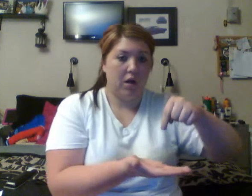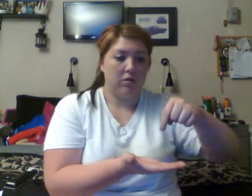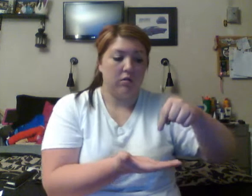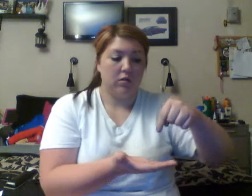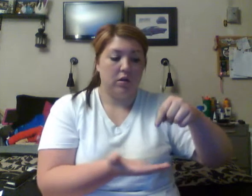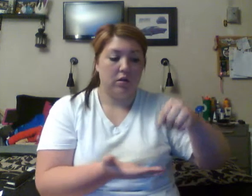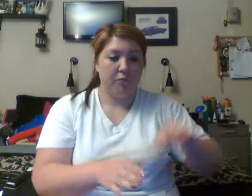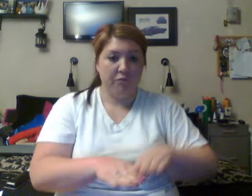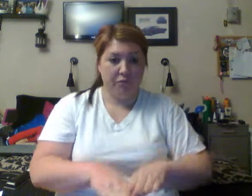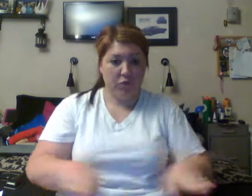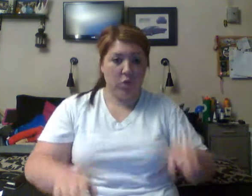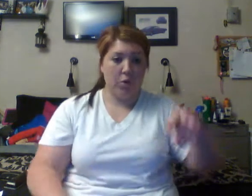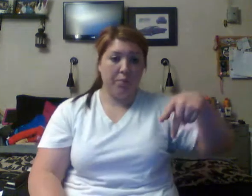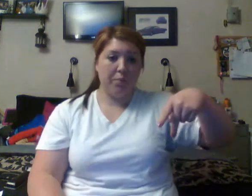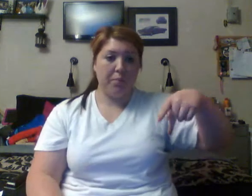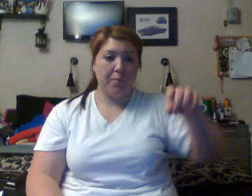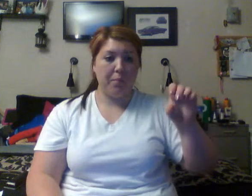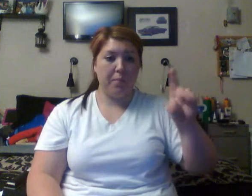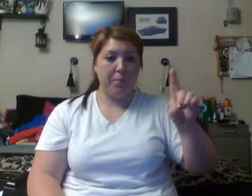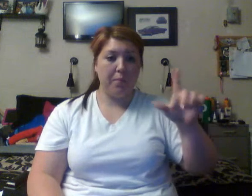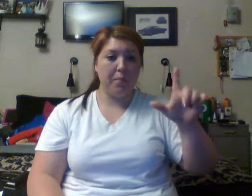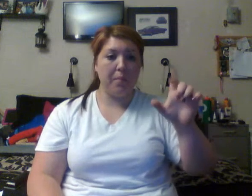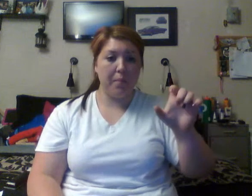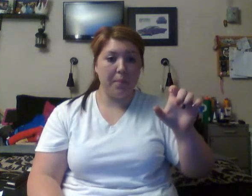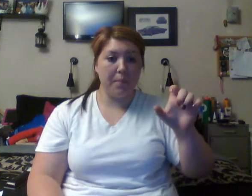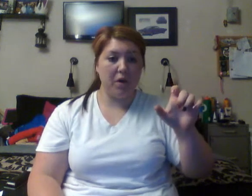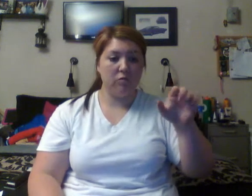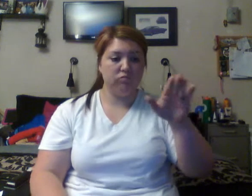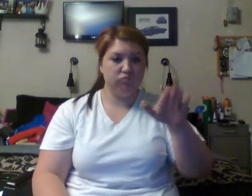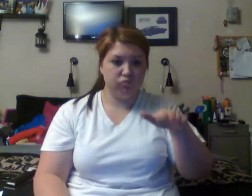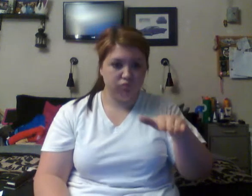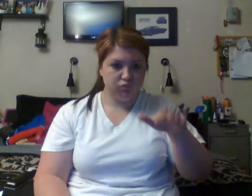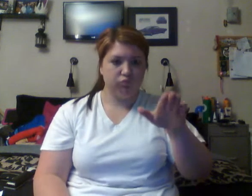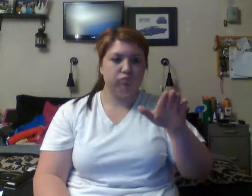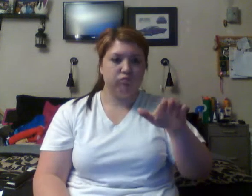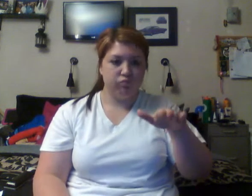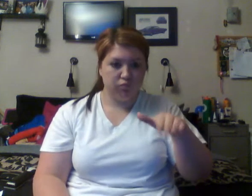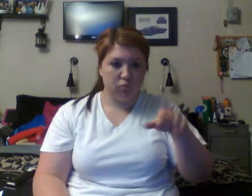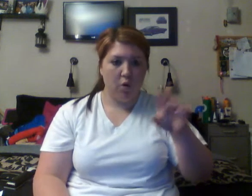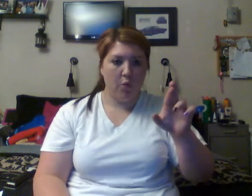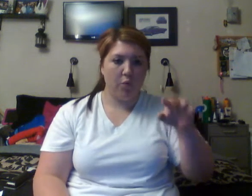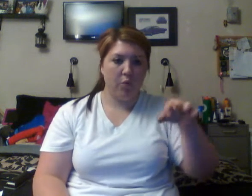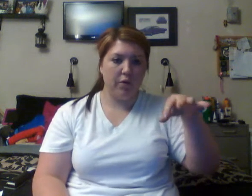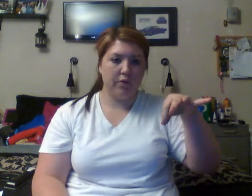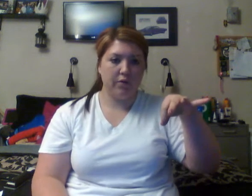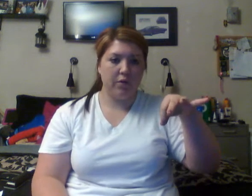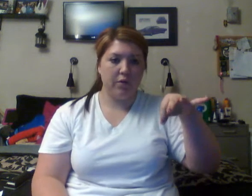floor. Now the object is you have to mash the pedal with your right foot while holding the